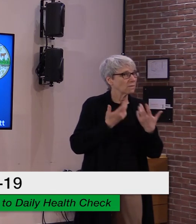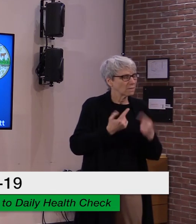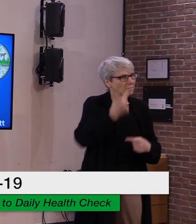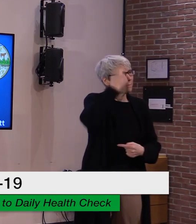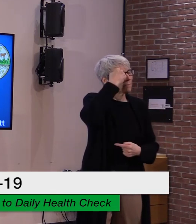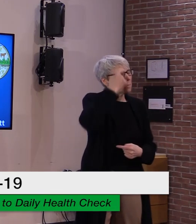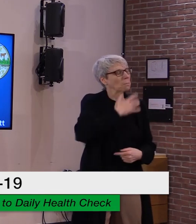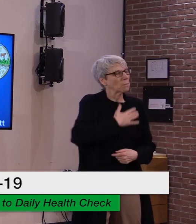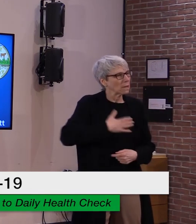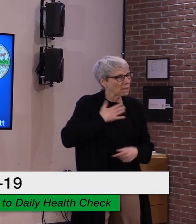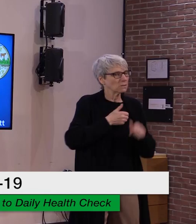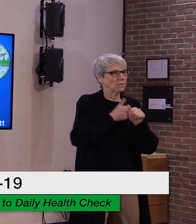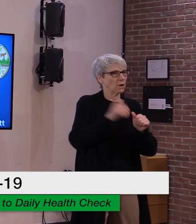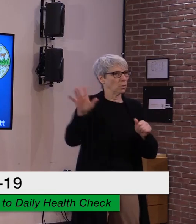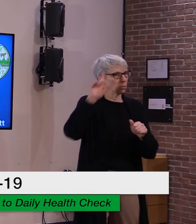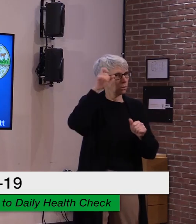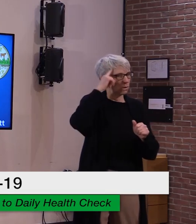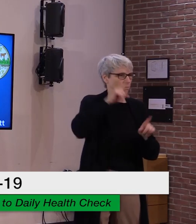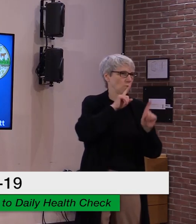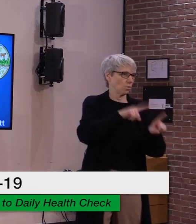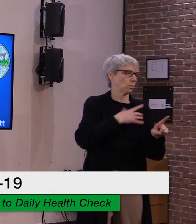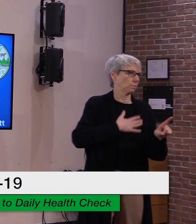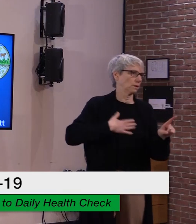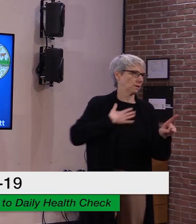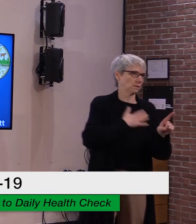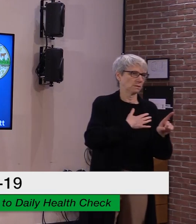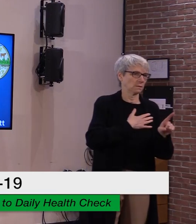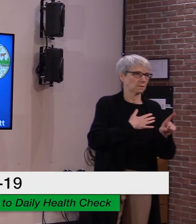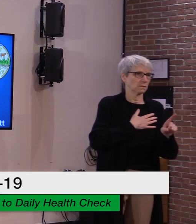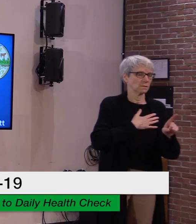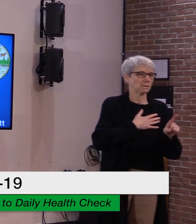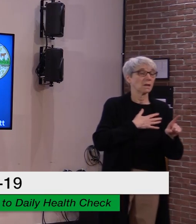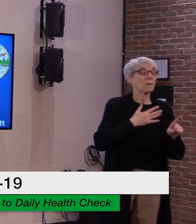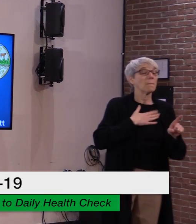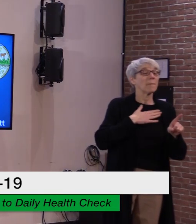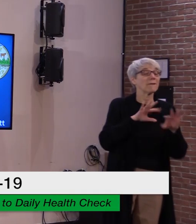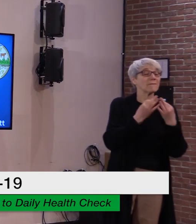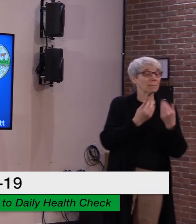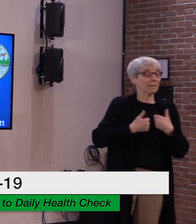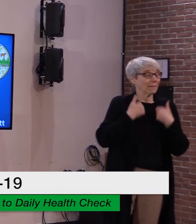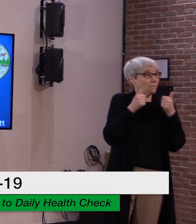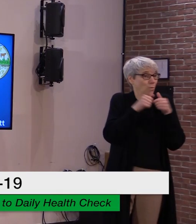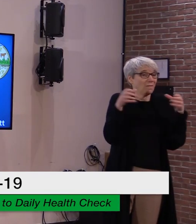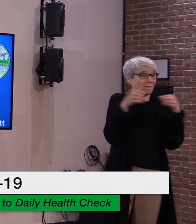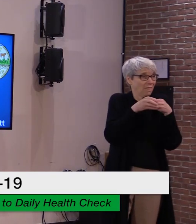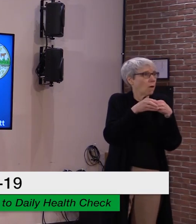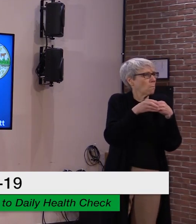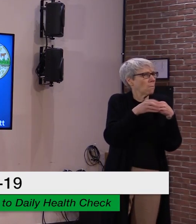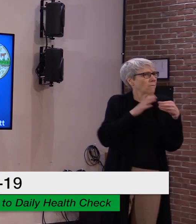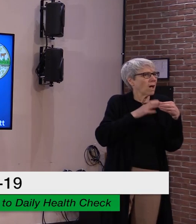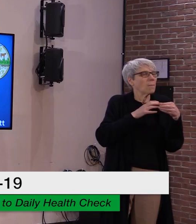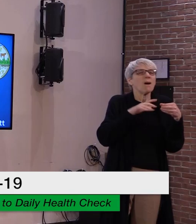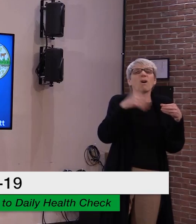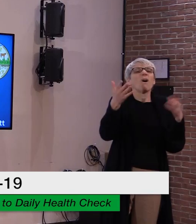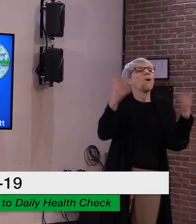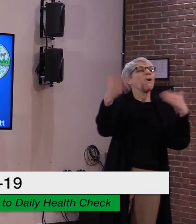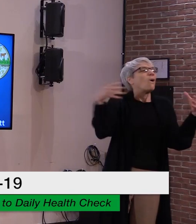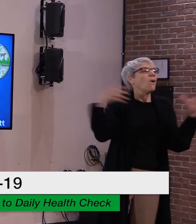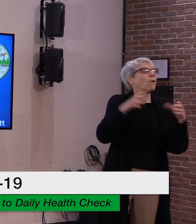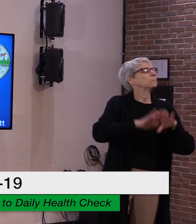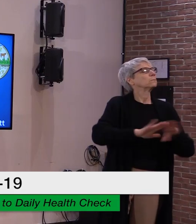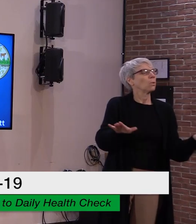please follow the governor's orders don't get together with anyone outside your household and limit any travel that's not